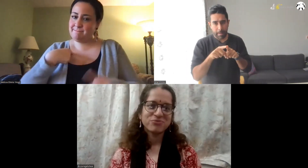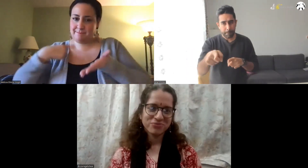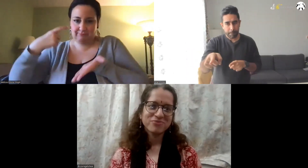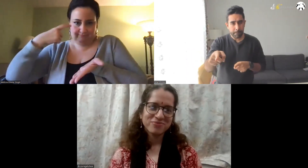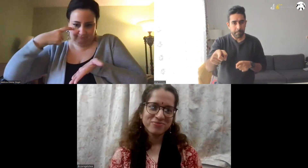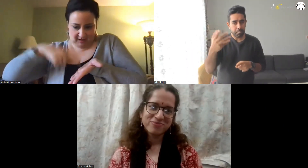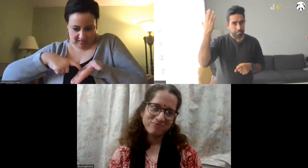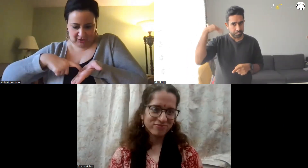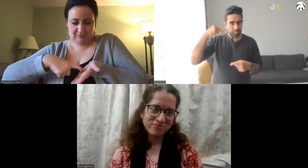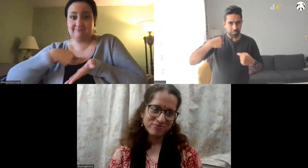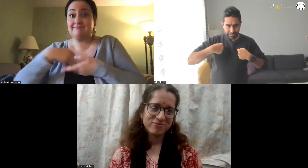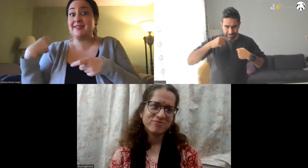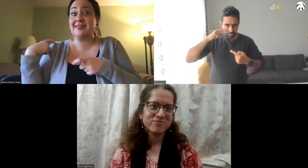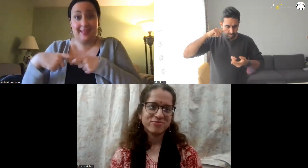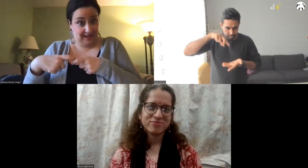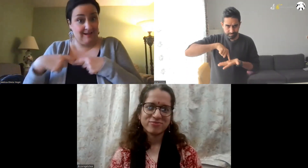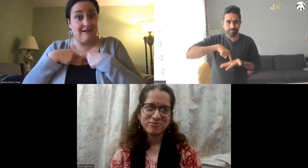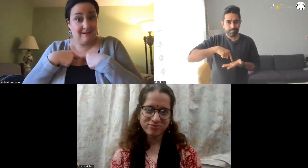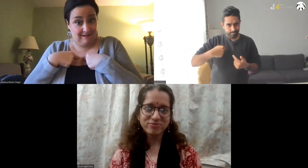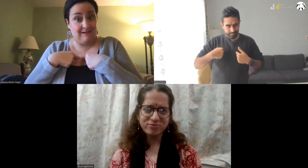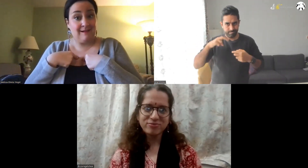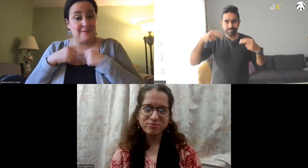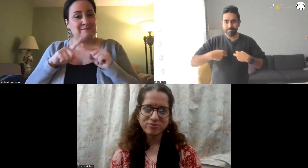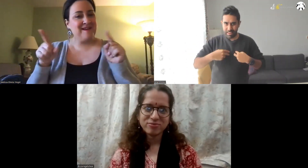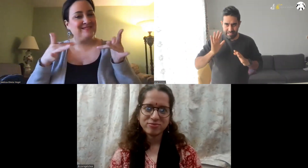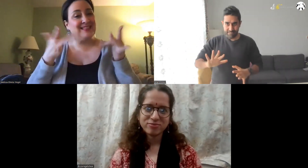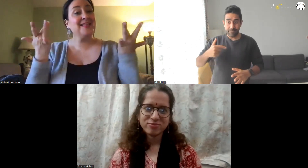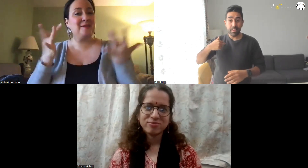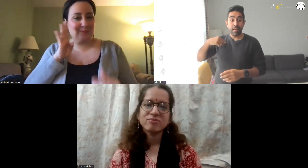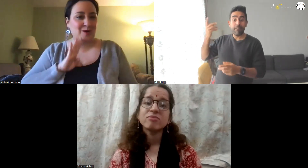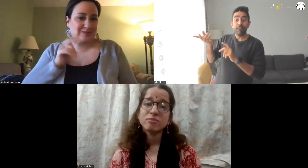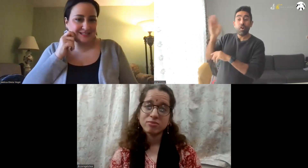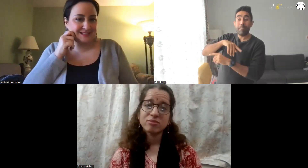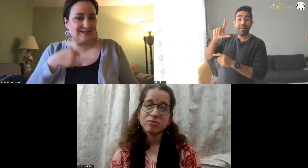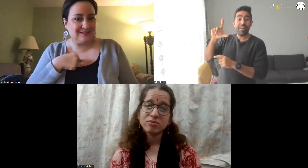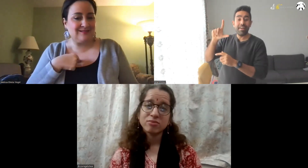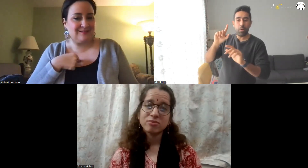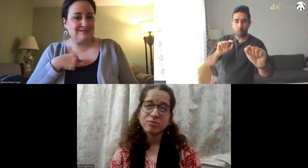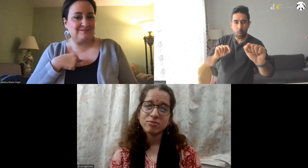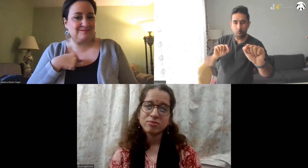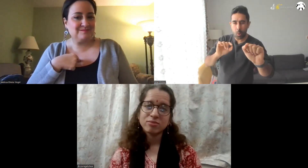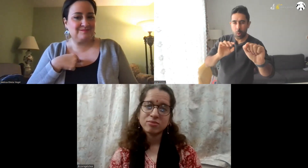So, for example, what I do is that I am, for example, a Spanish